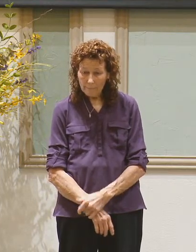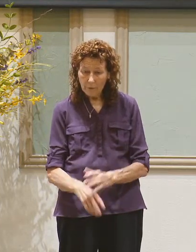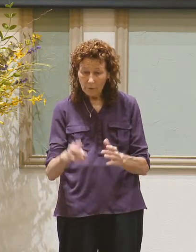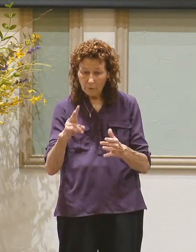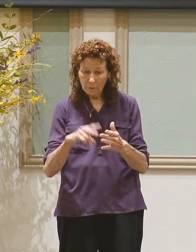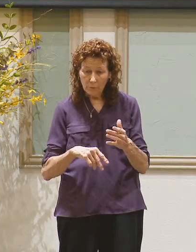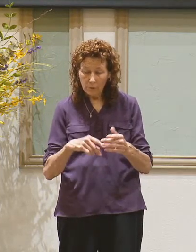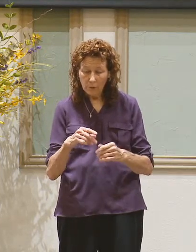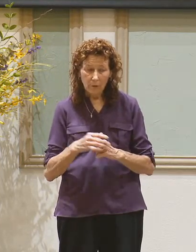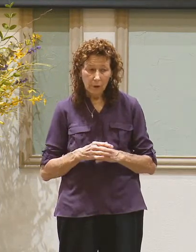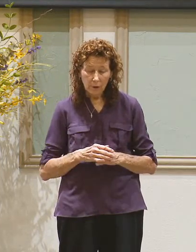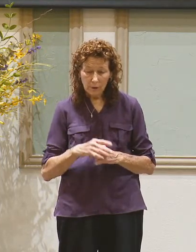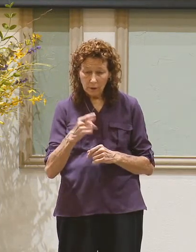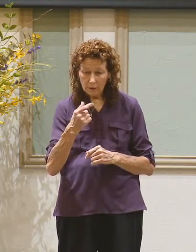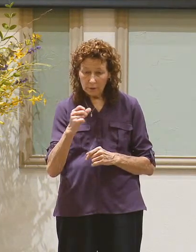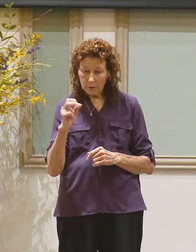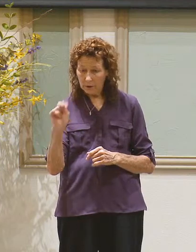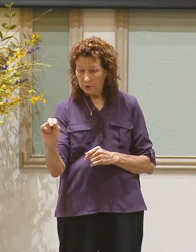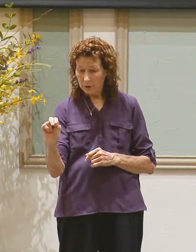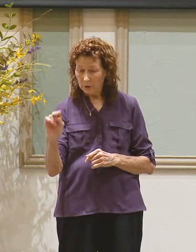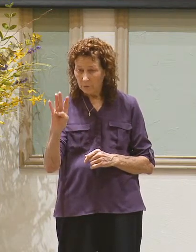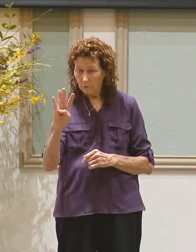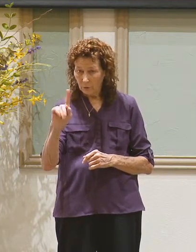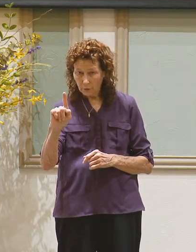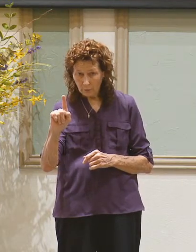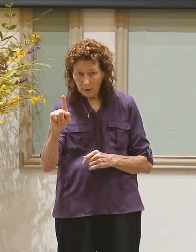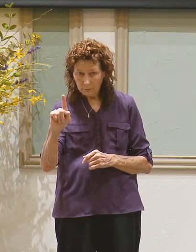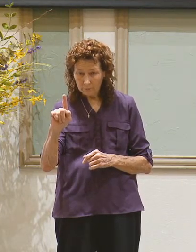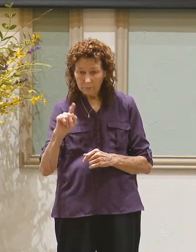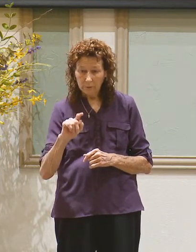I'll read from you Genesis 41,